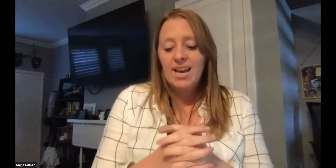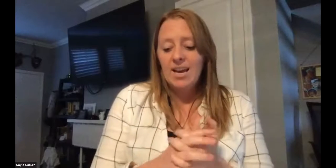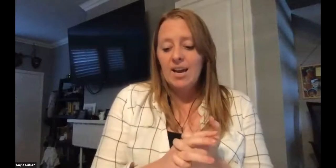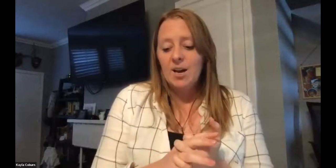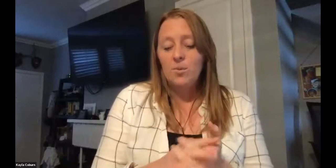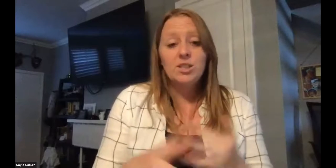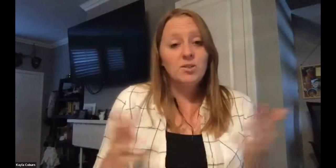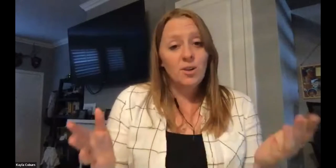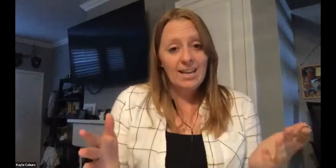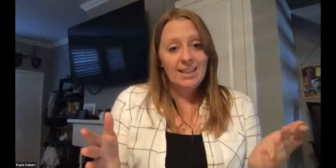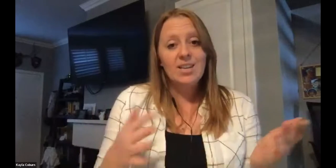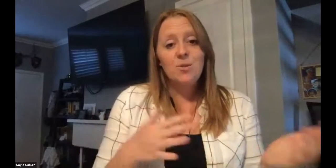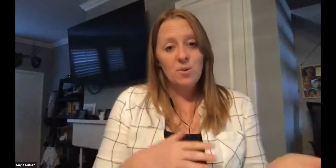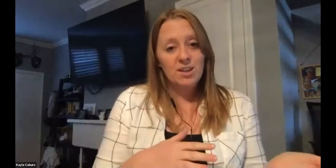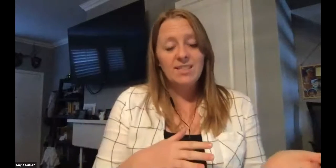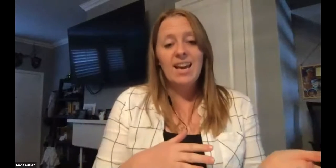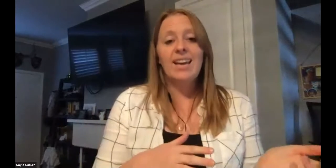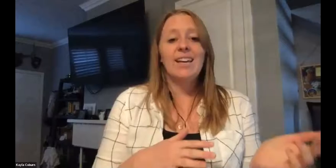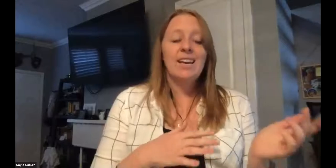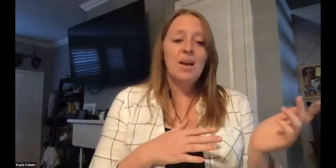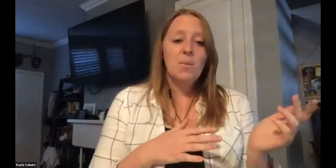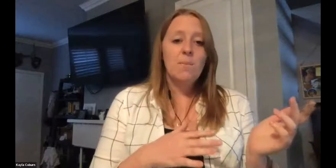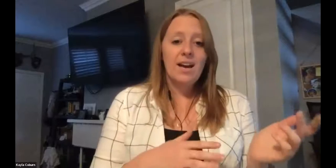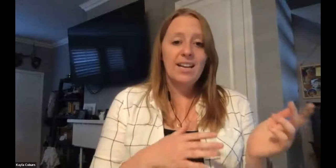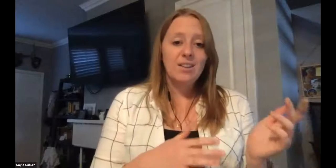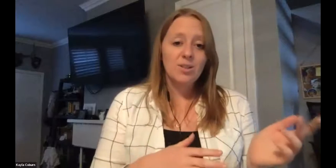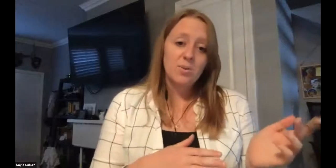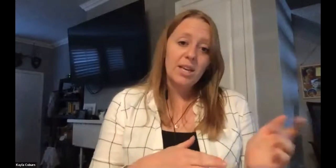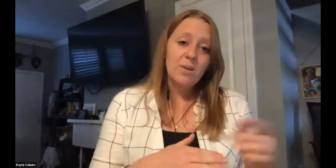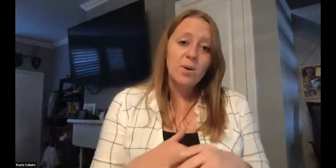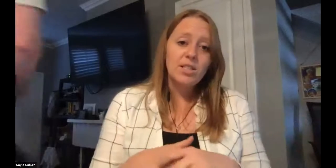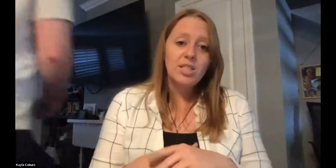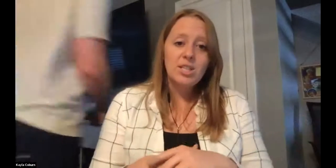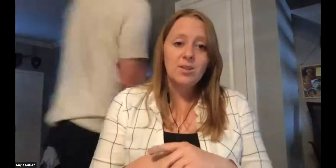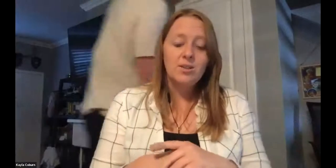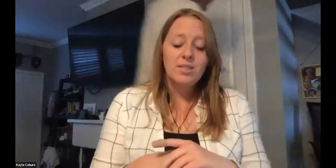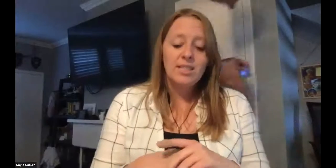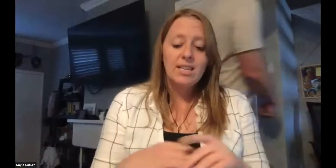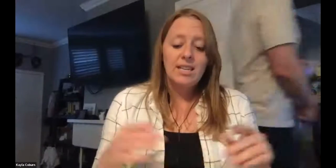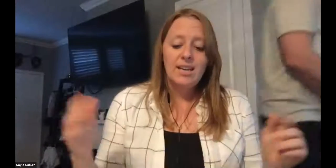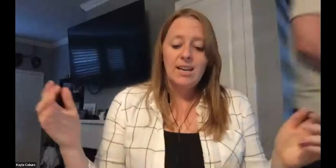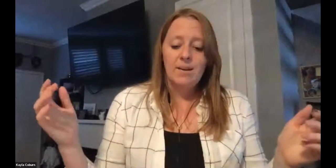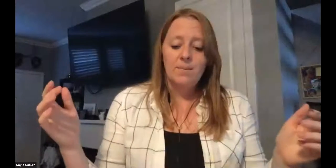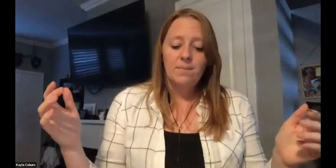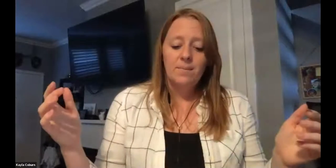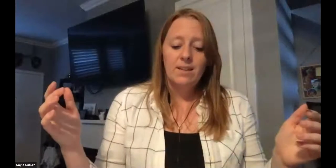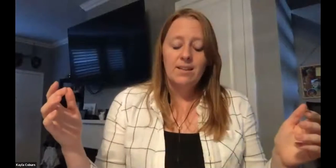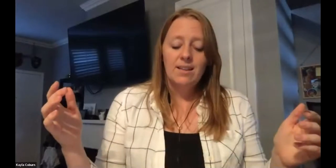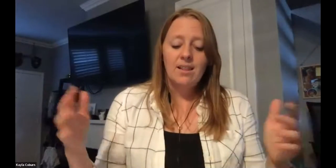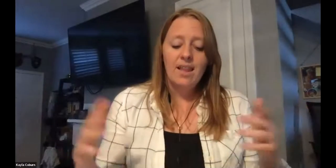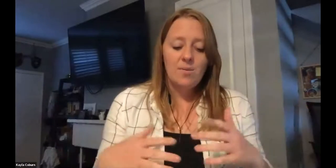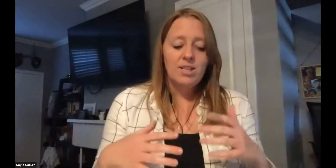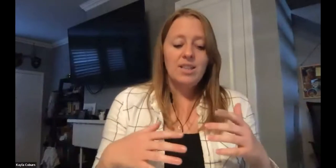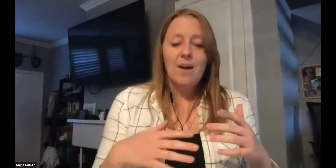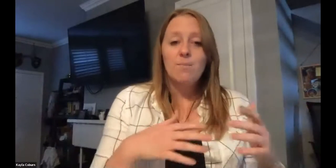sometimes, which is great that you know what they're saying, but it's also really important to use um,